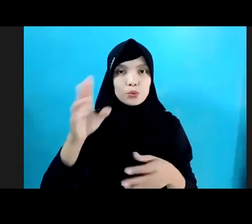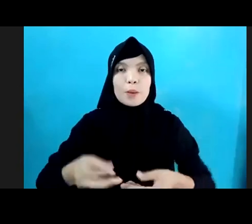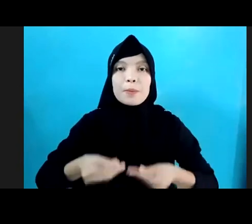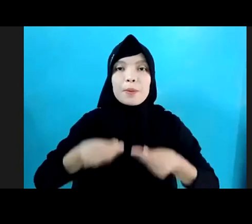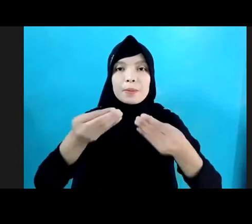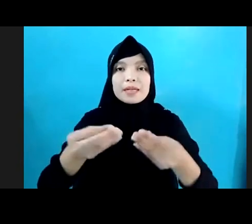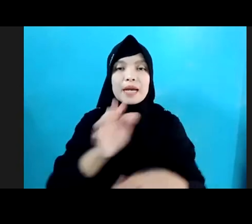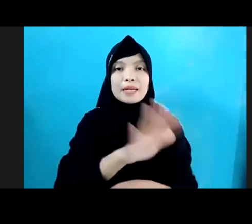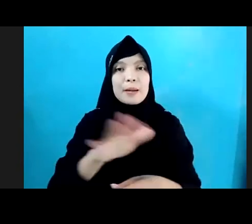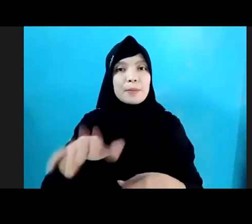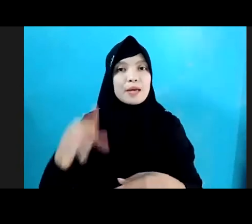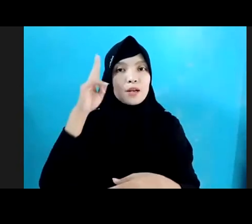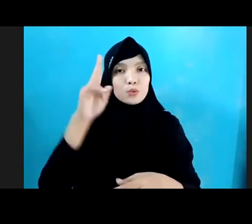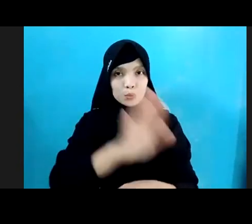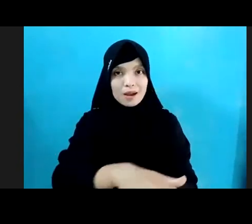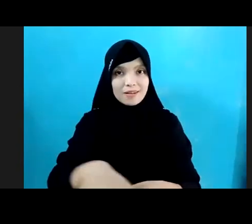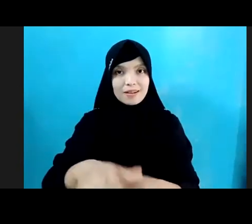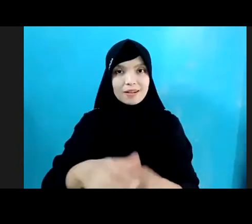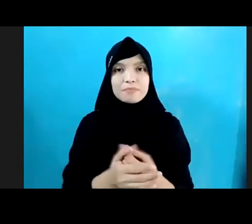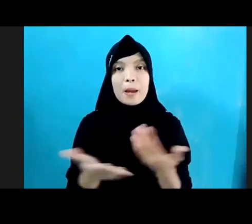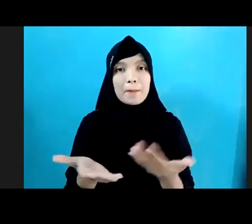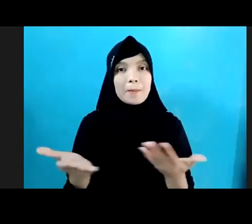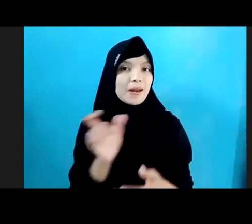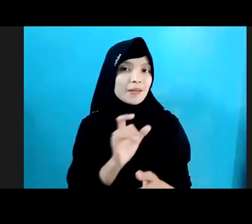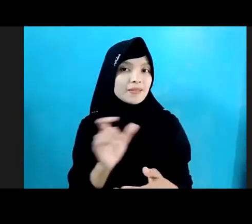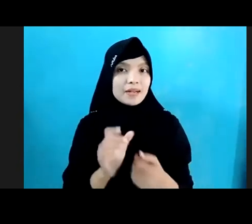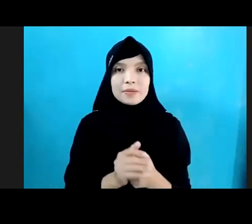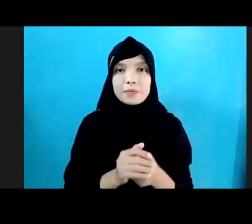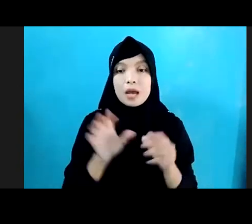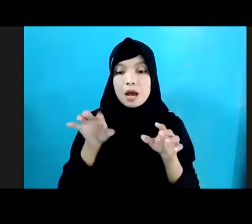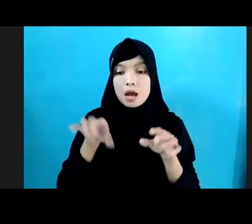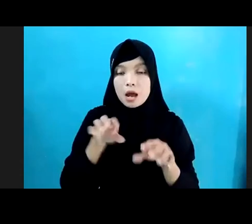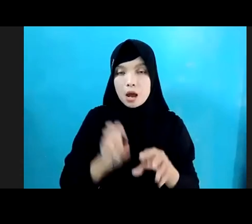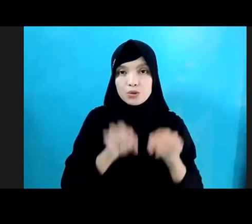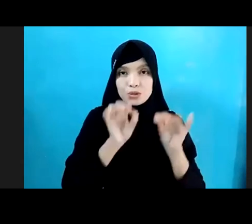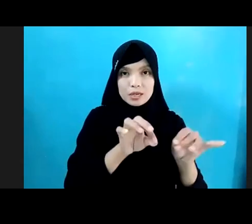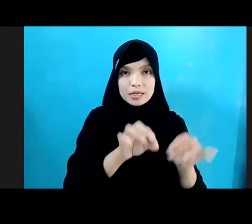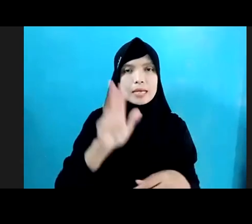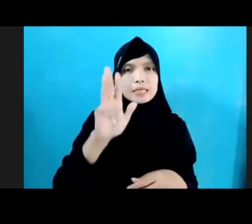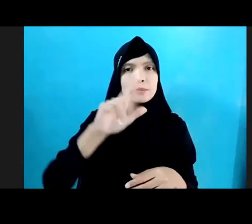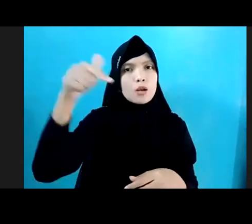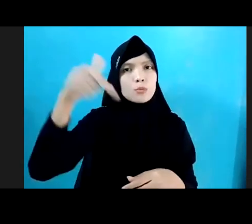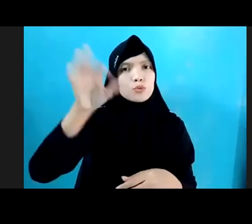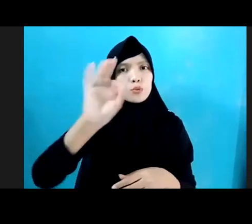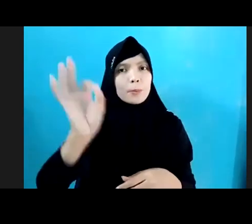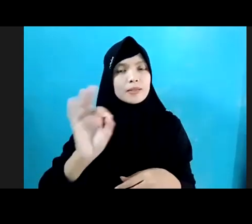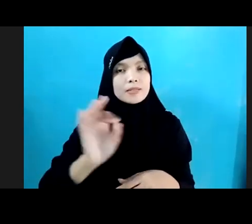Here In Australia 97% Of Households With Children Have Access To The Internet